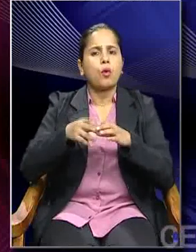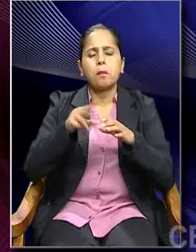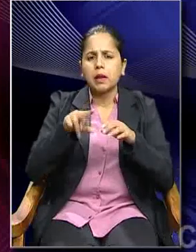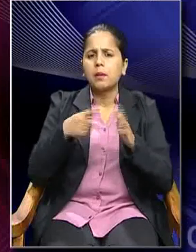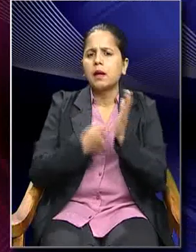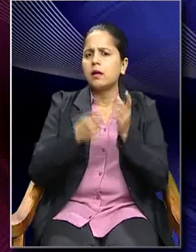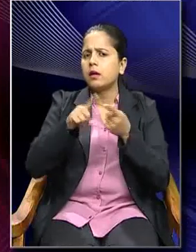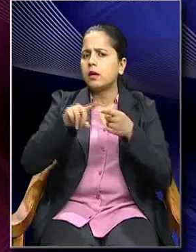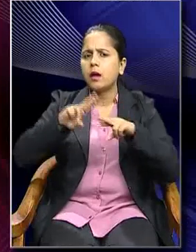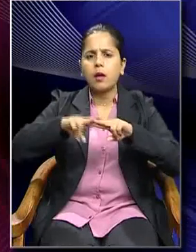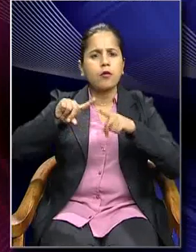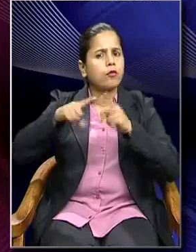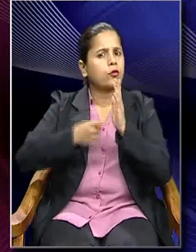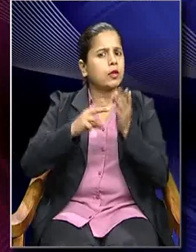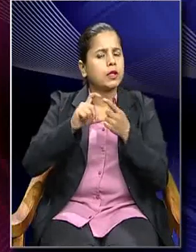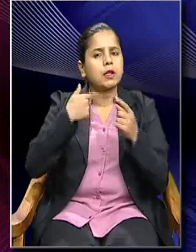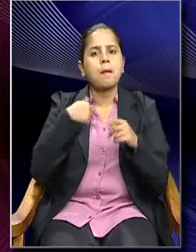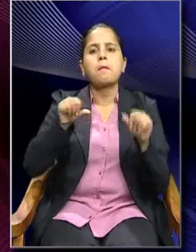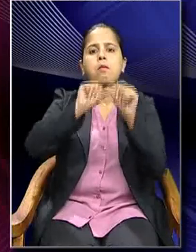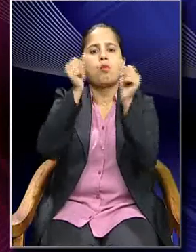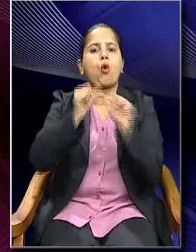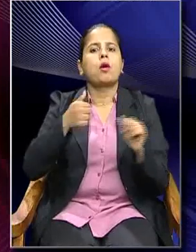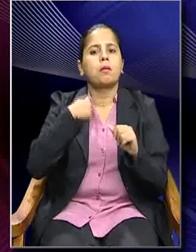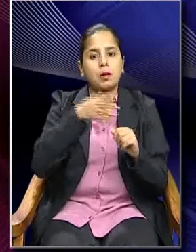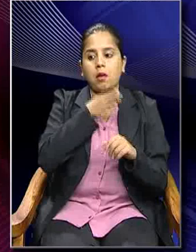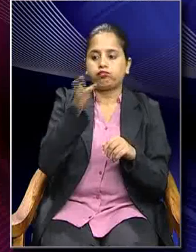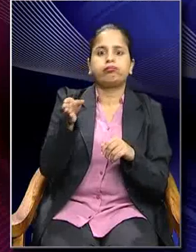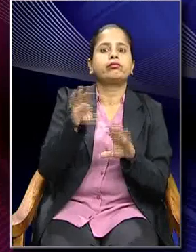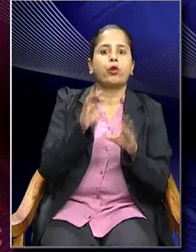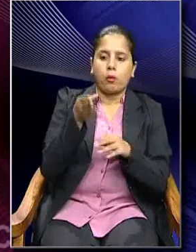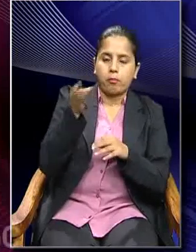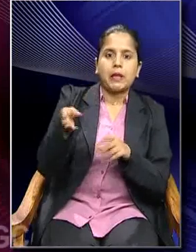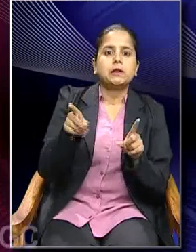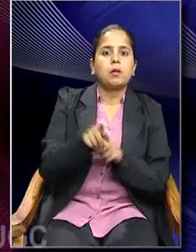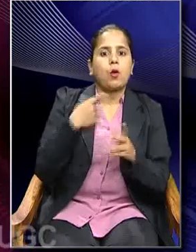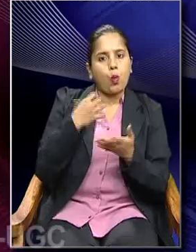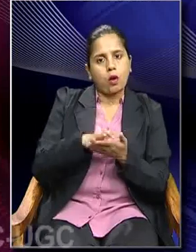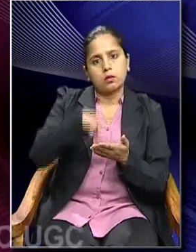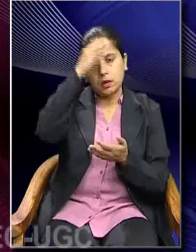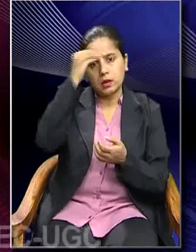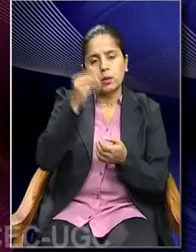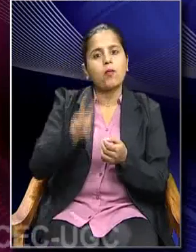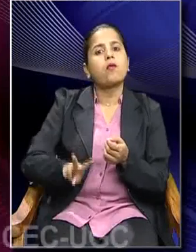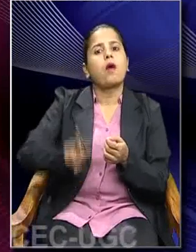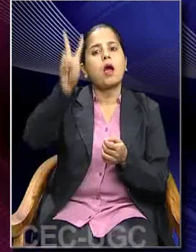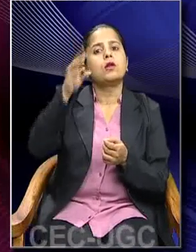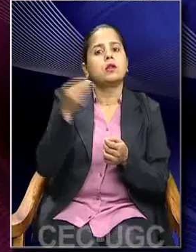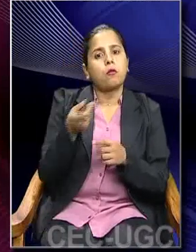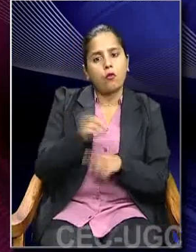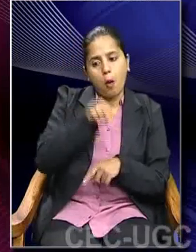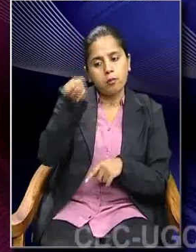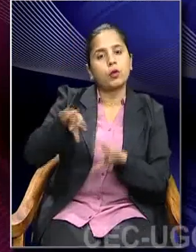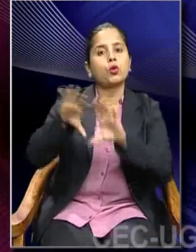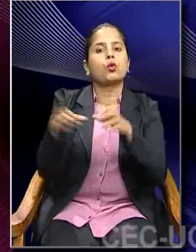we use as a model. We refer to that group. We want to learn certain values and norms from that